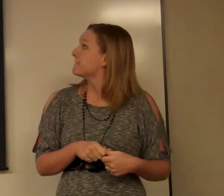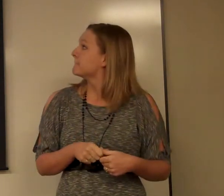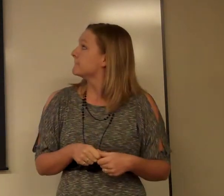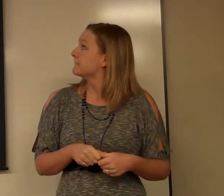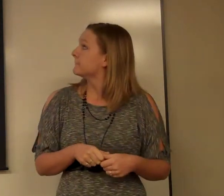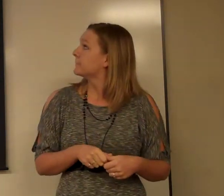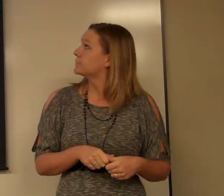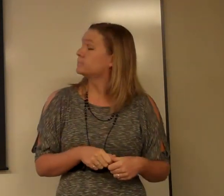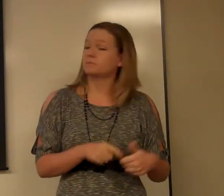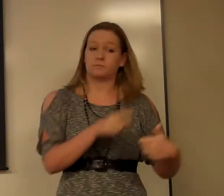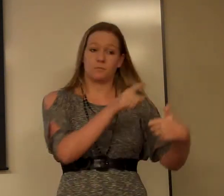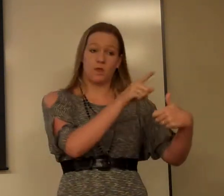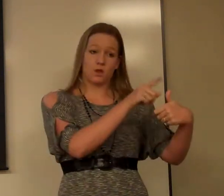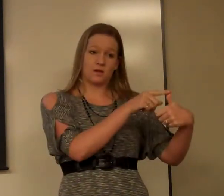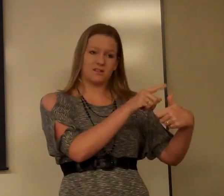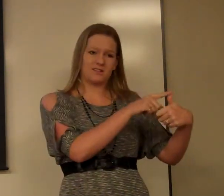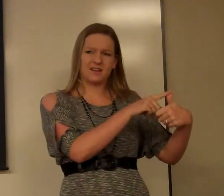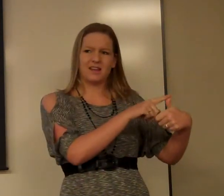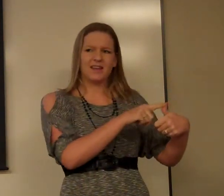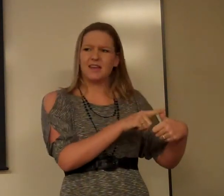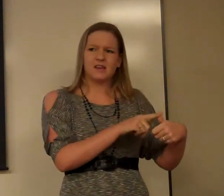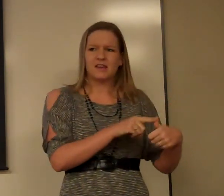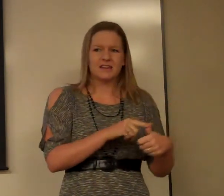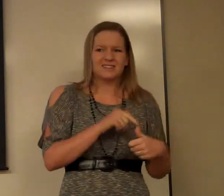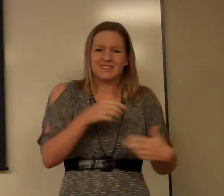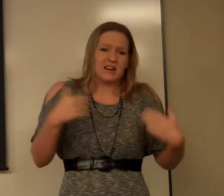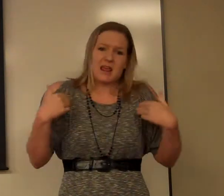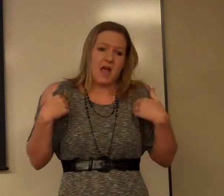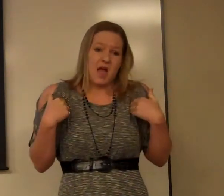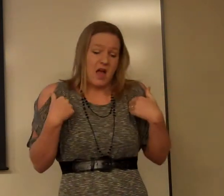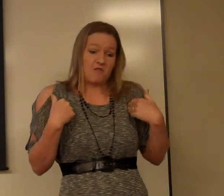All right, they were poorly trained.